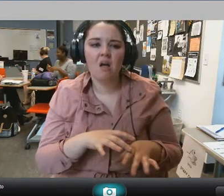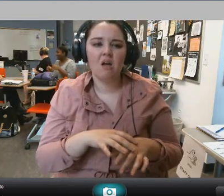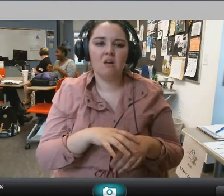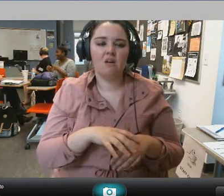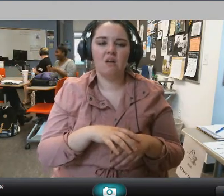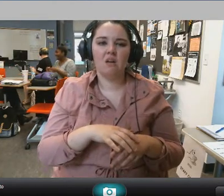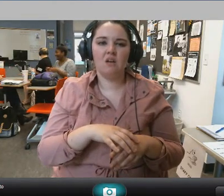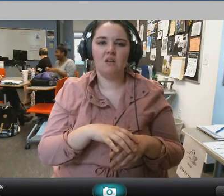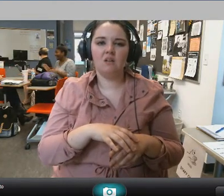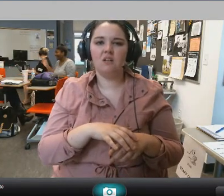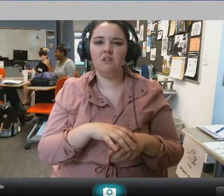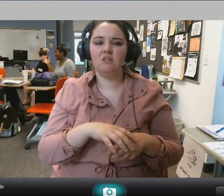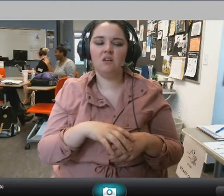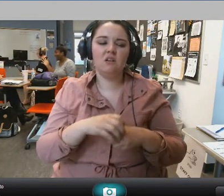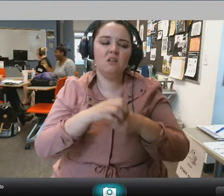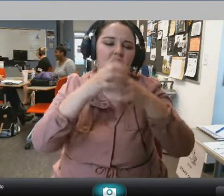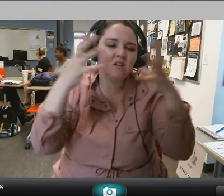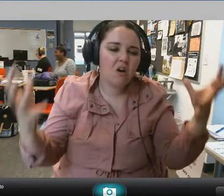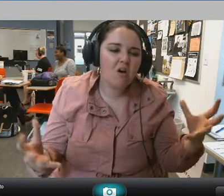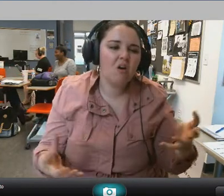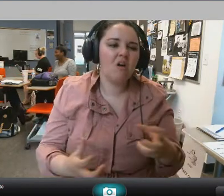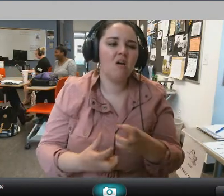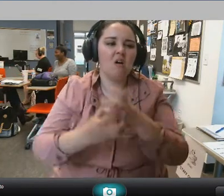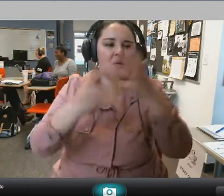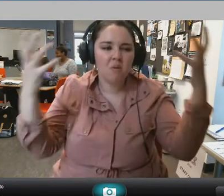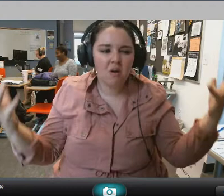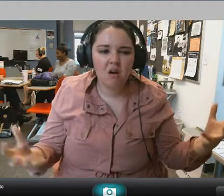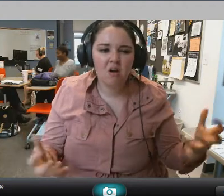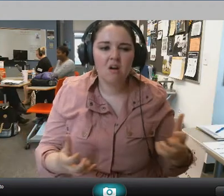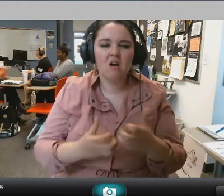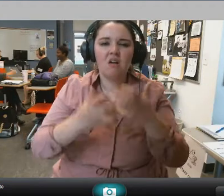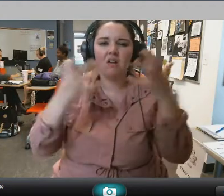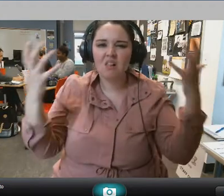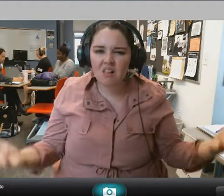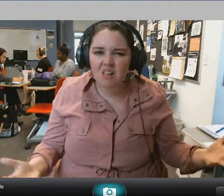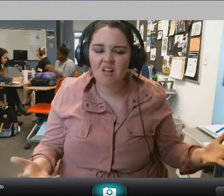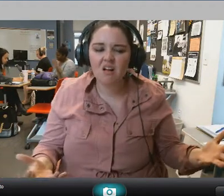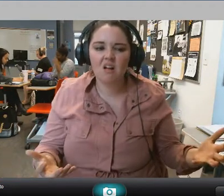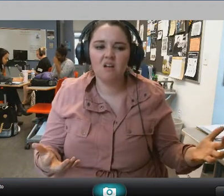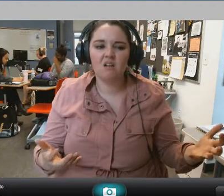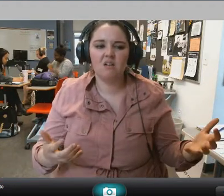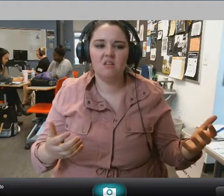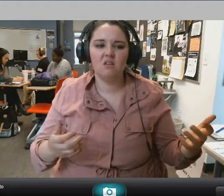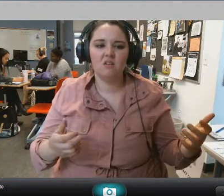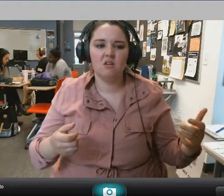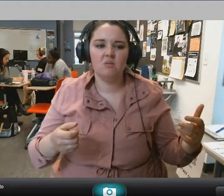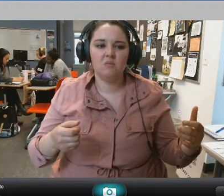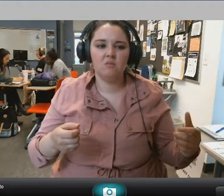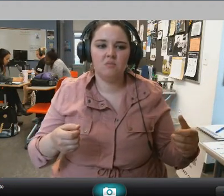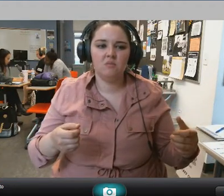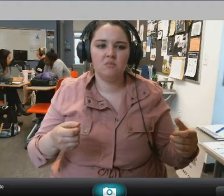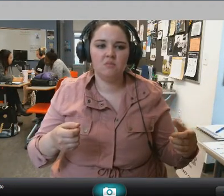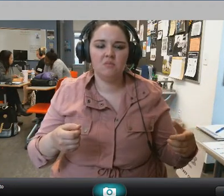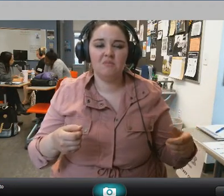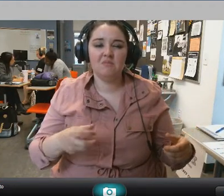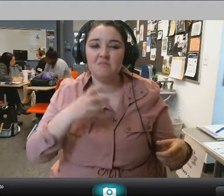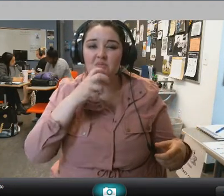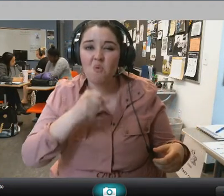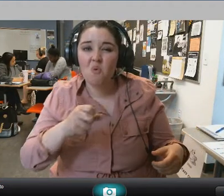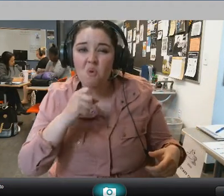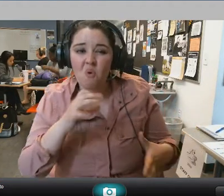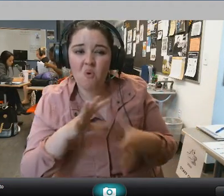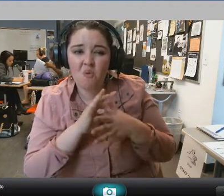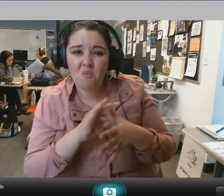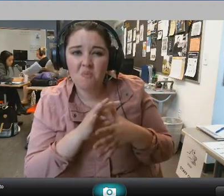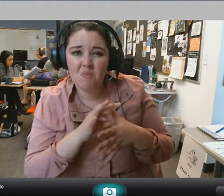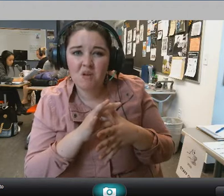after cartload of it would be taken up and dumped into the hoppers with fresh meat and